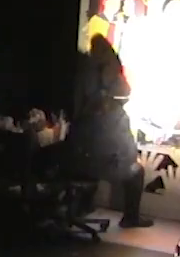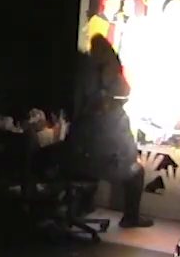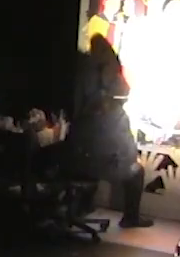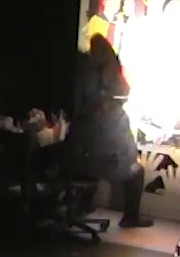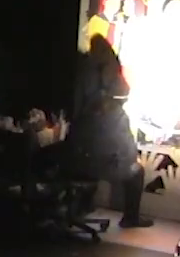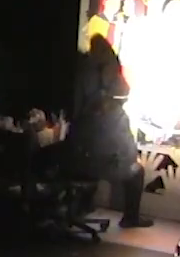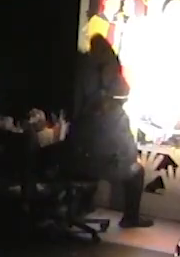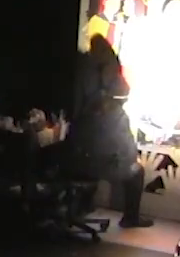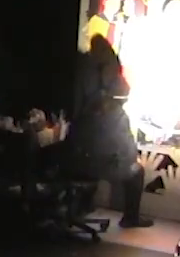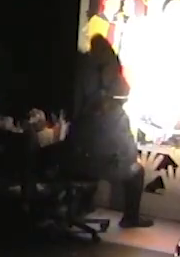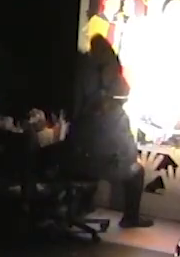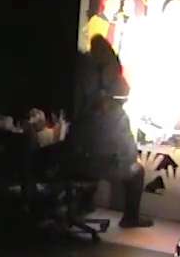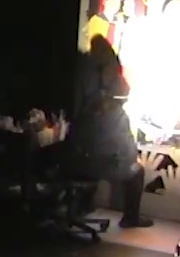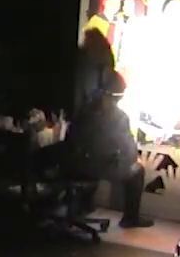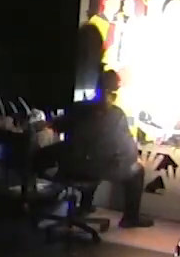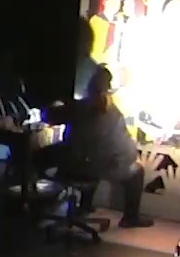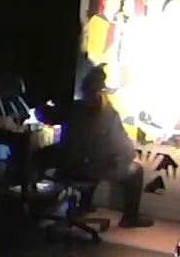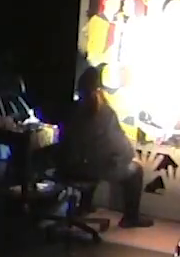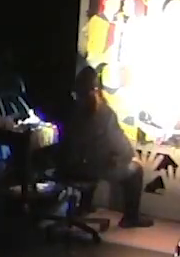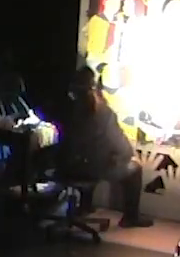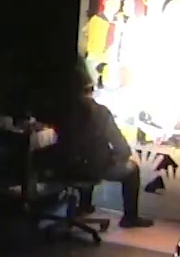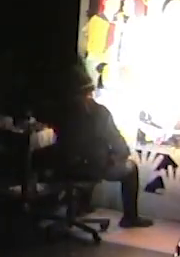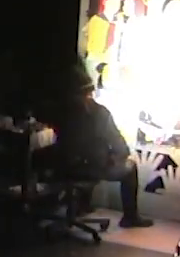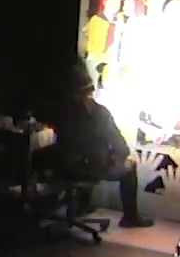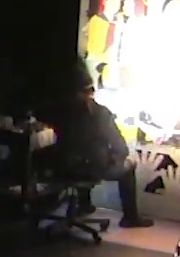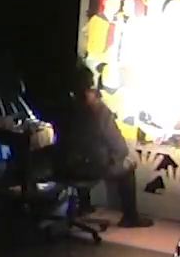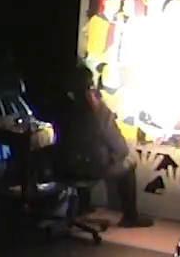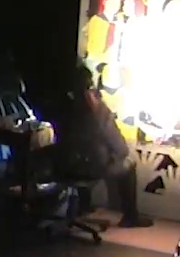Hey, put the knife down. Put the knife down. Put the knife down.